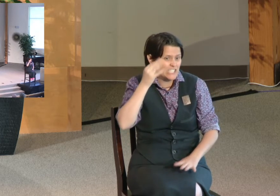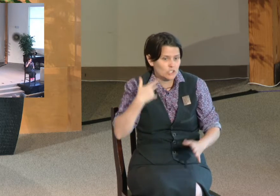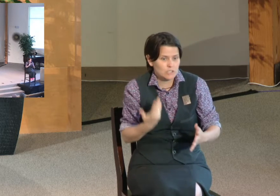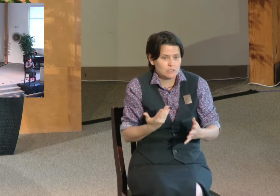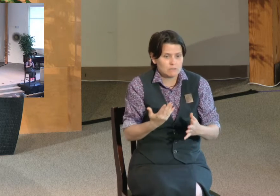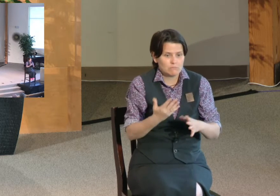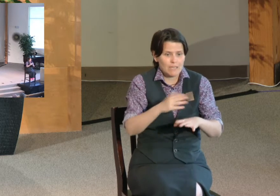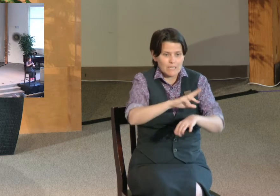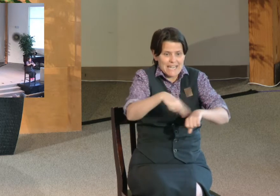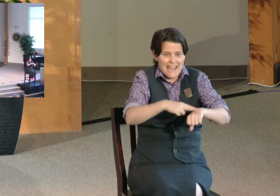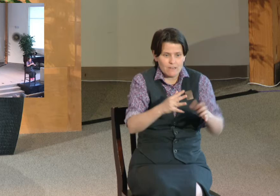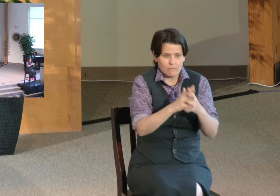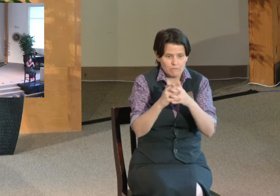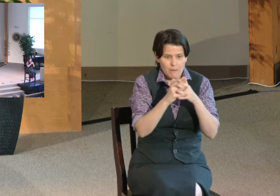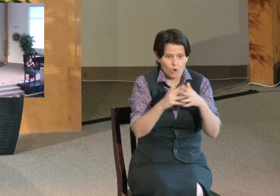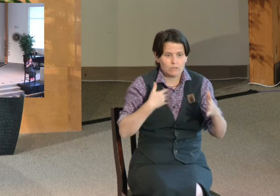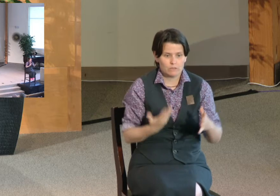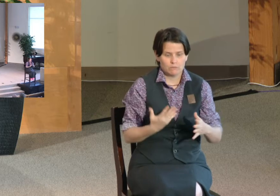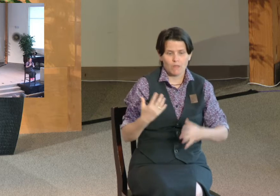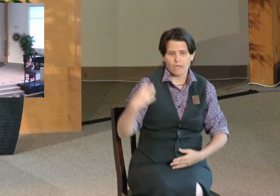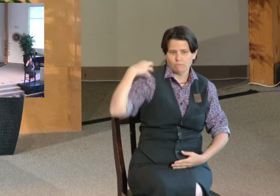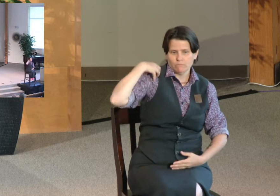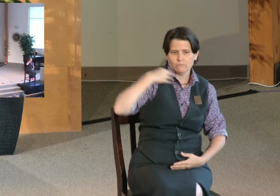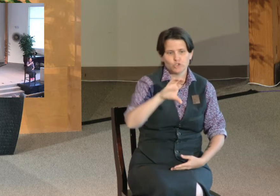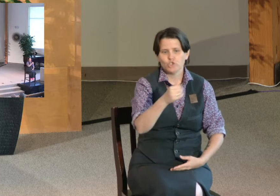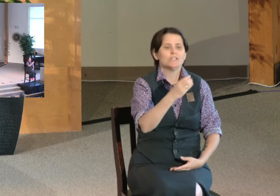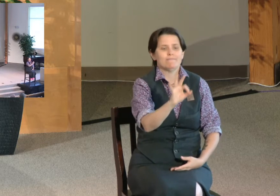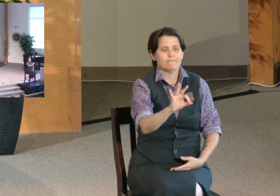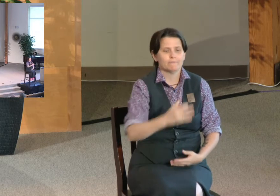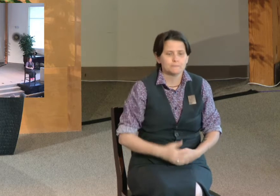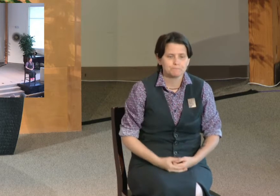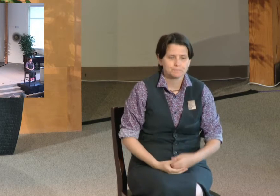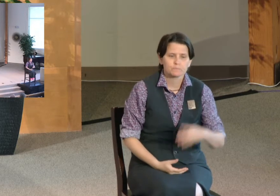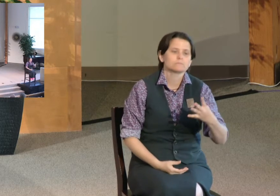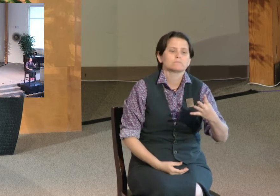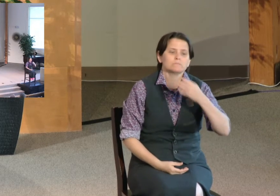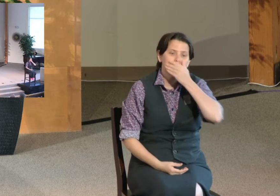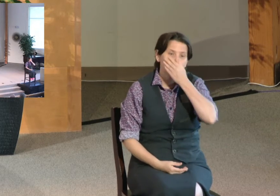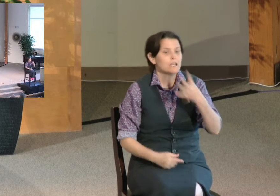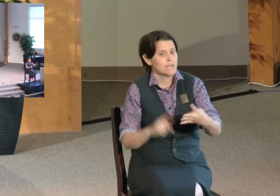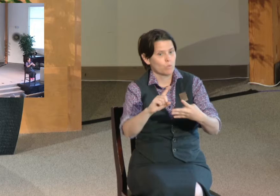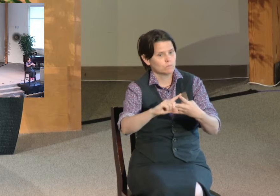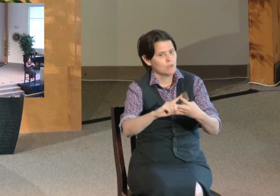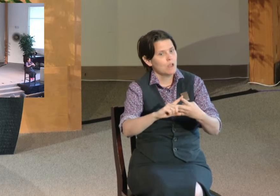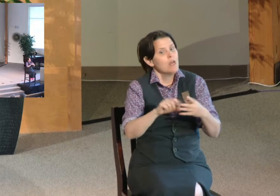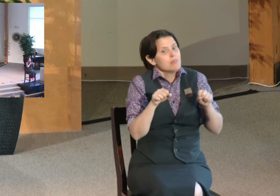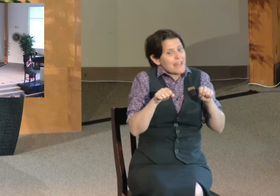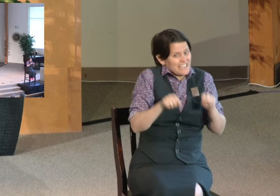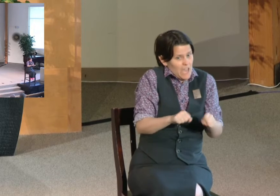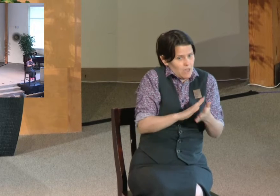destroy and tear down. They tend to be on the narcissistic side. And they don't believe that there's enough power for everyone, so they try to grab it all